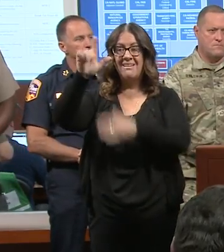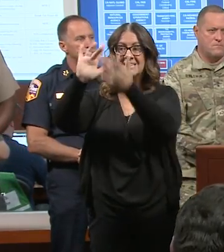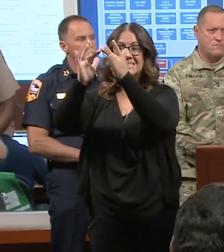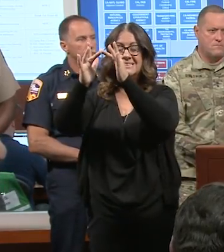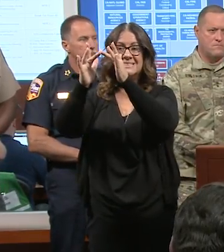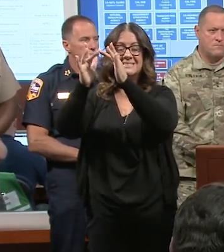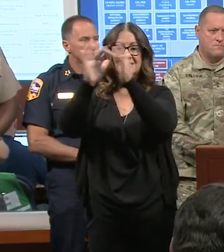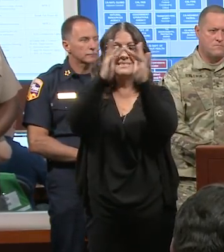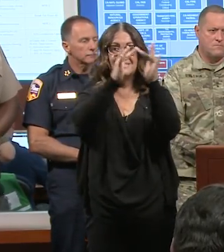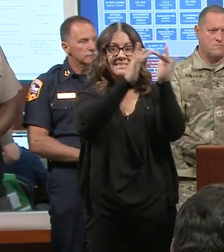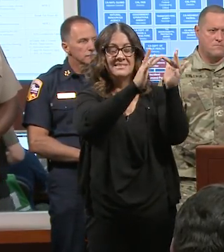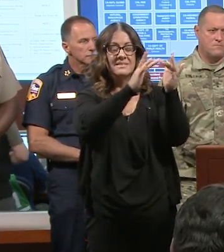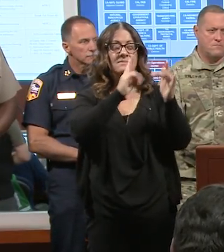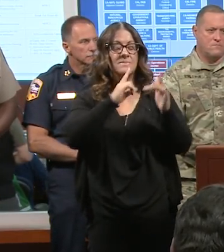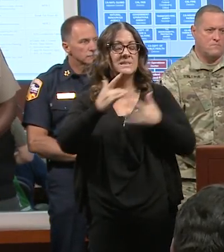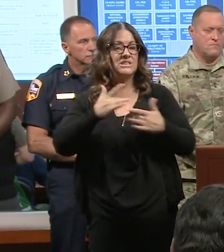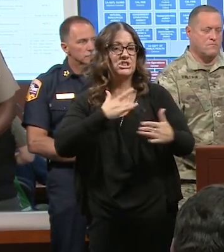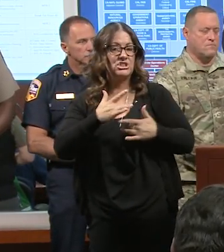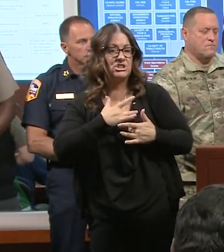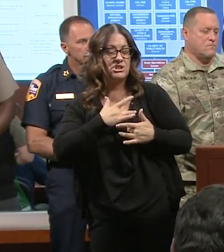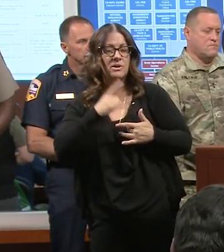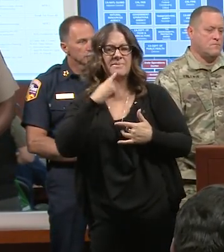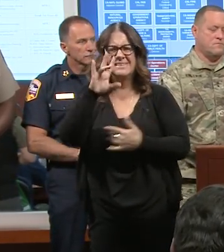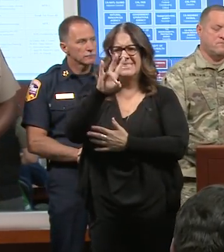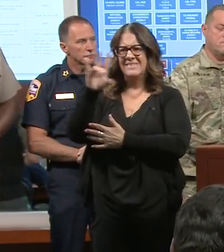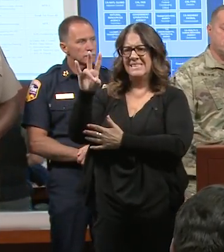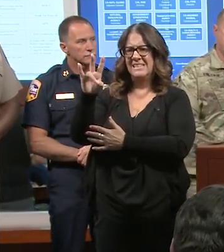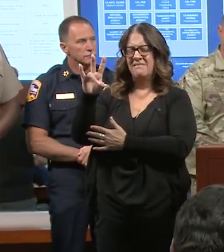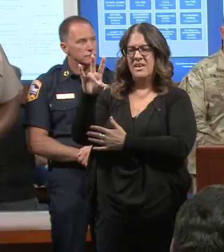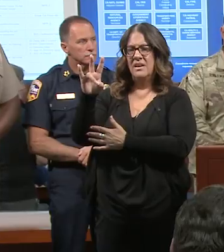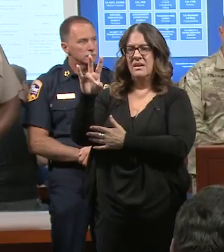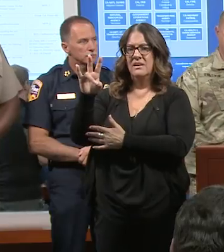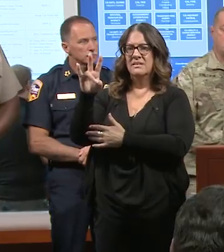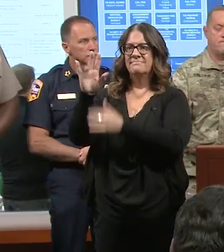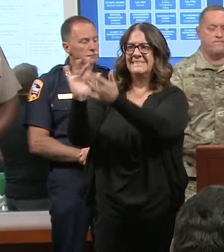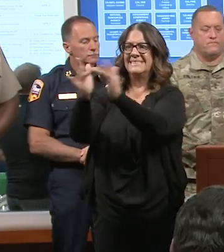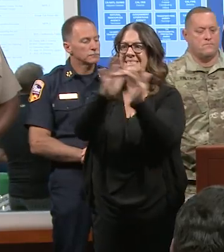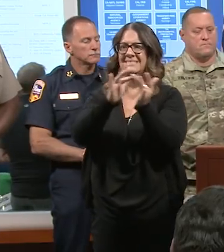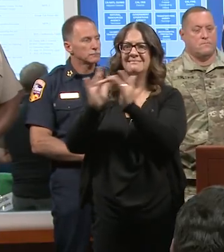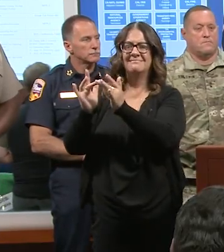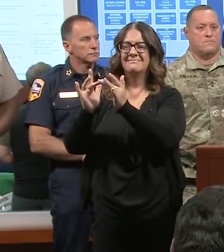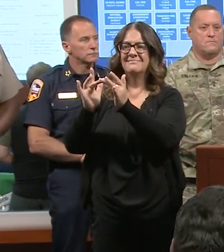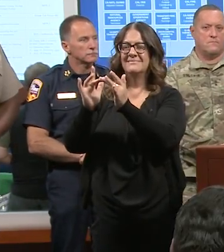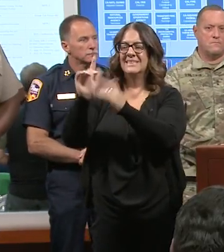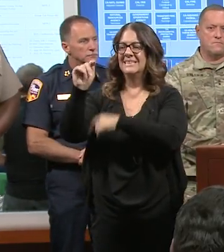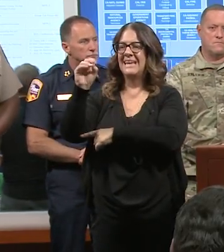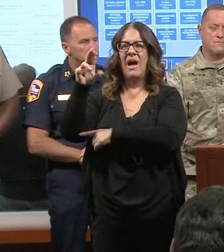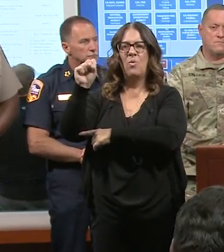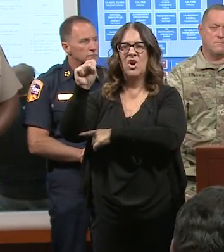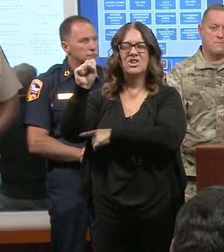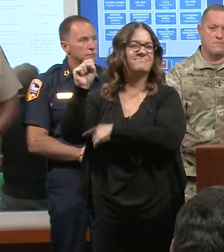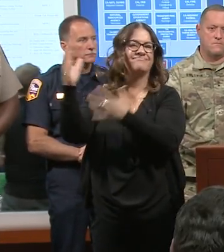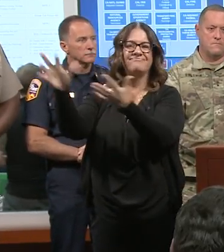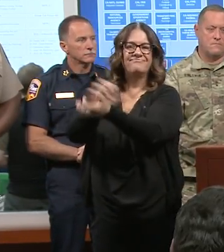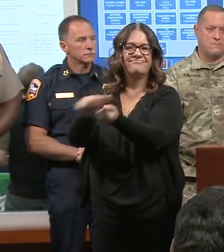concern. At the height, there was roughly 77 major cell sites that were down, damaged, or burnt. I'm happy to report this